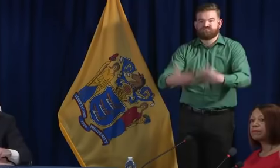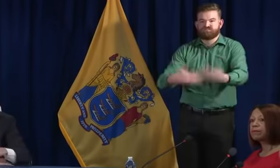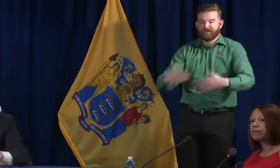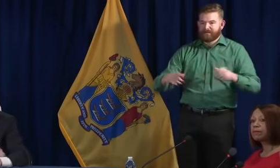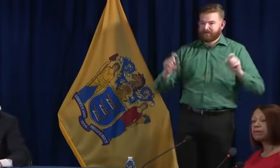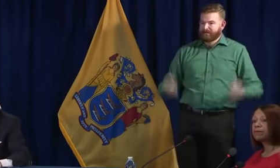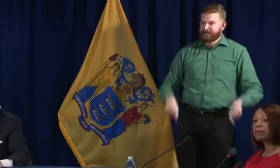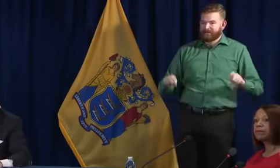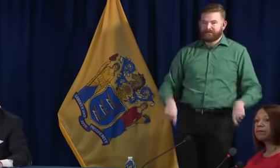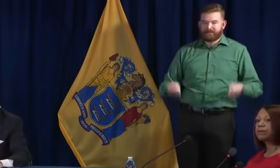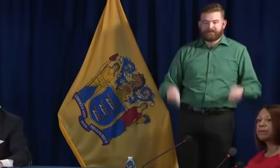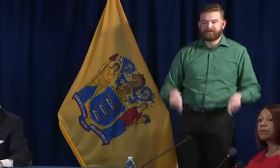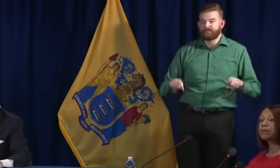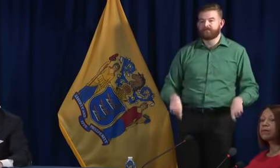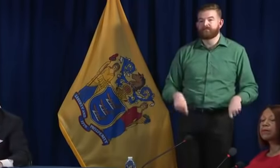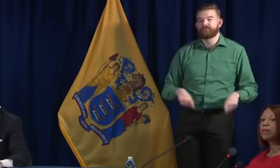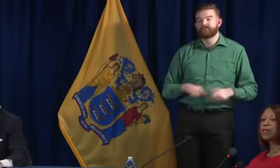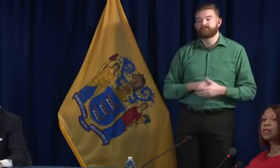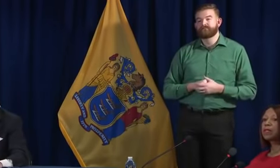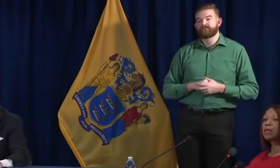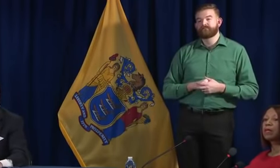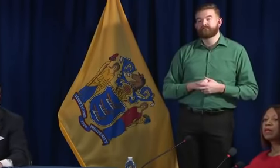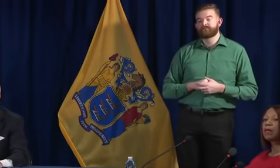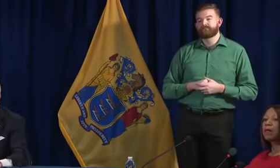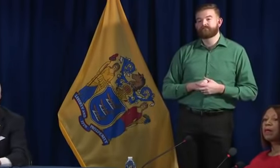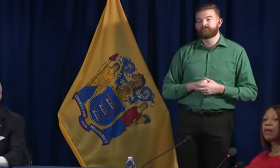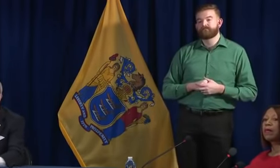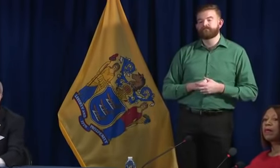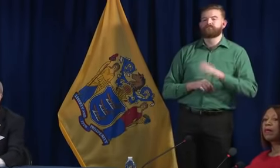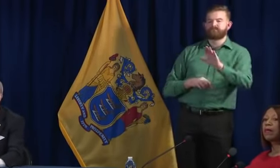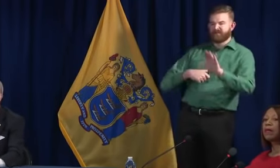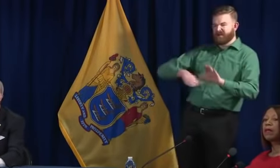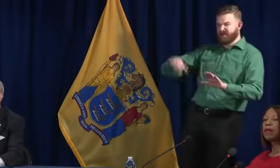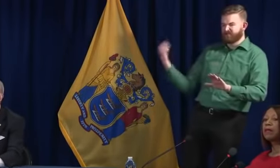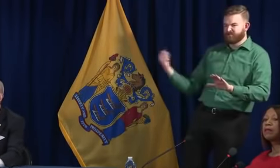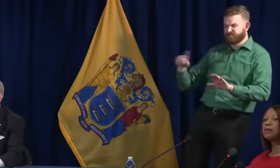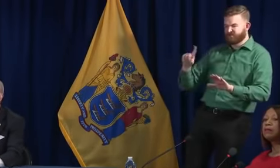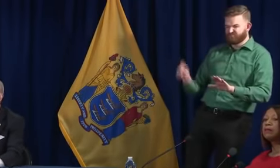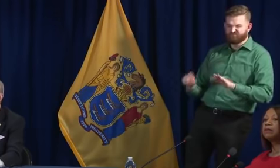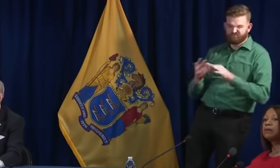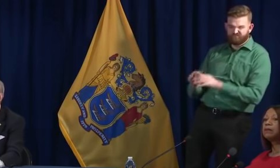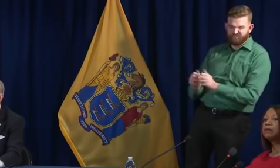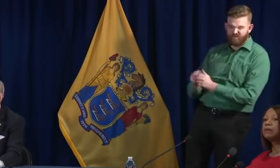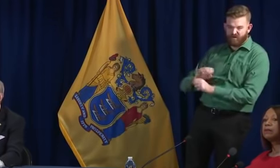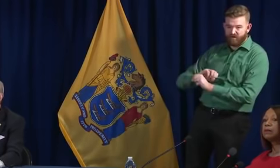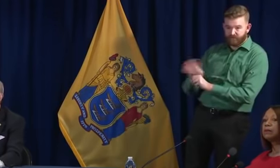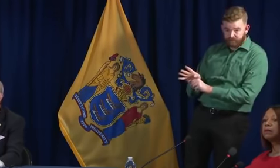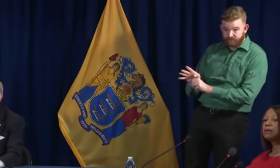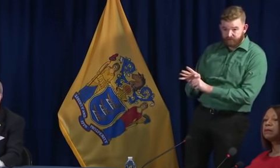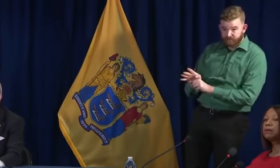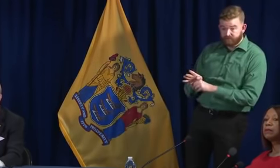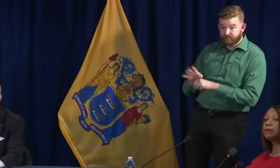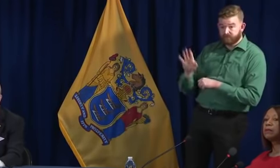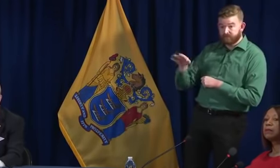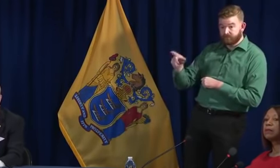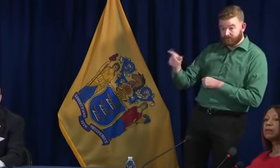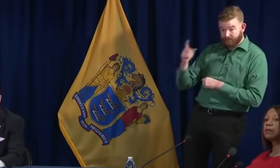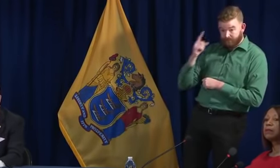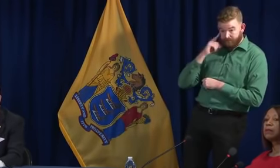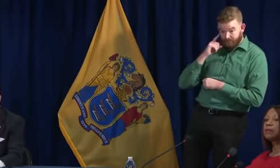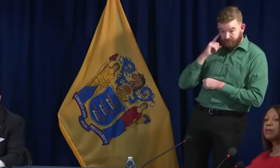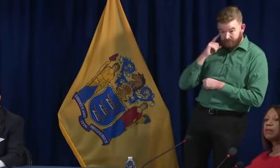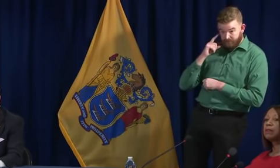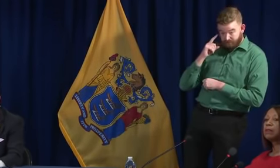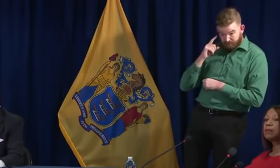is a separate but coronavirus related. Yep. Do you think it's appropriate for the Highway Authority to be even